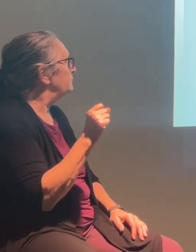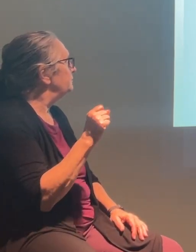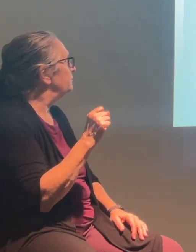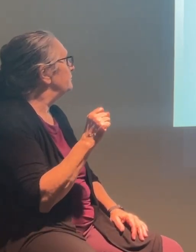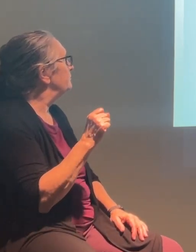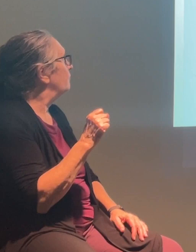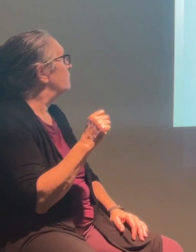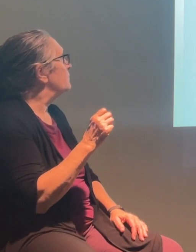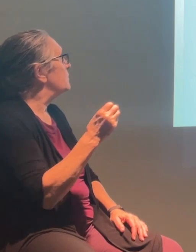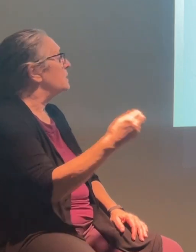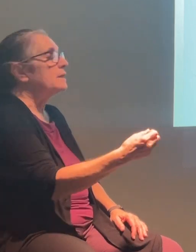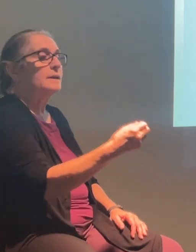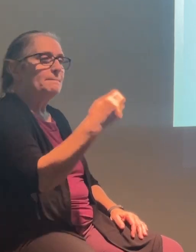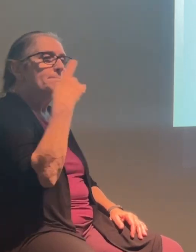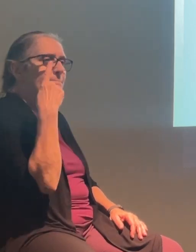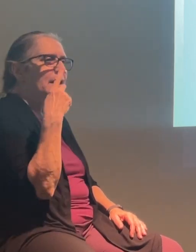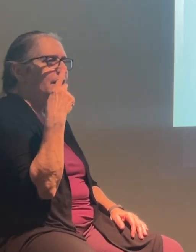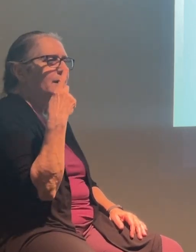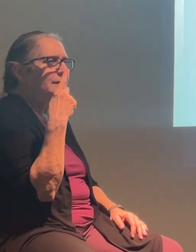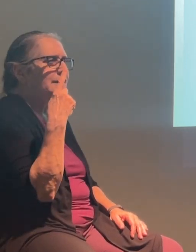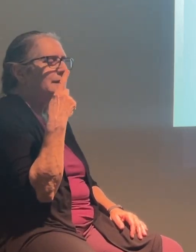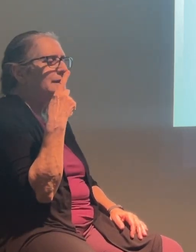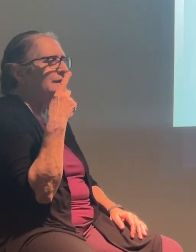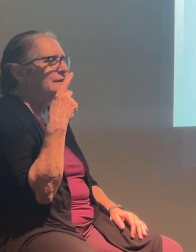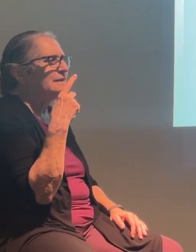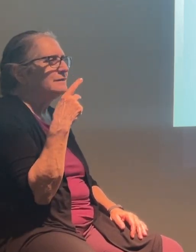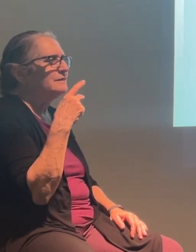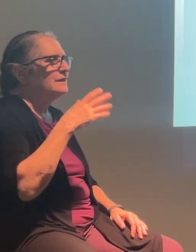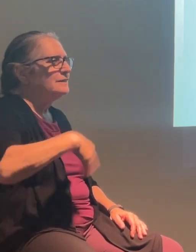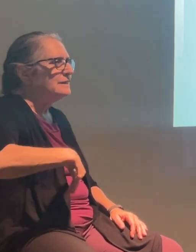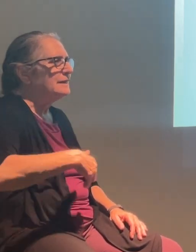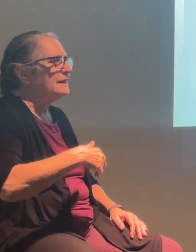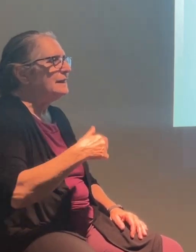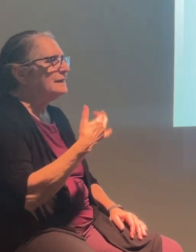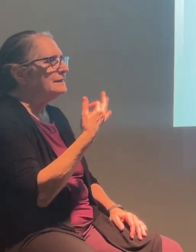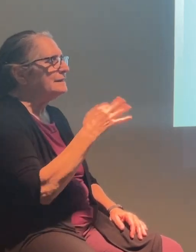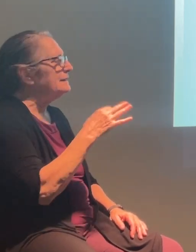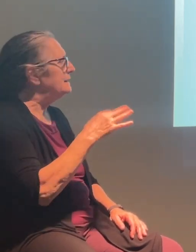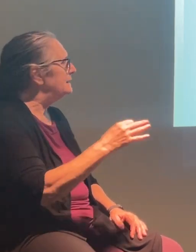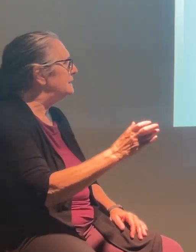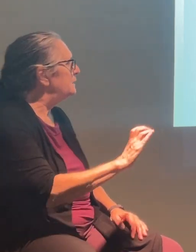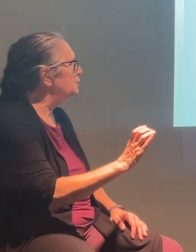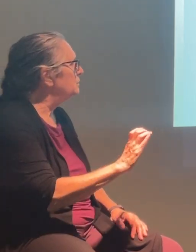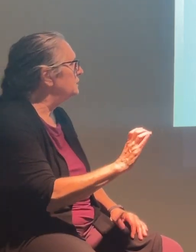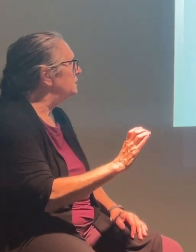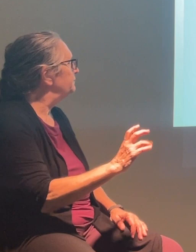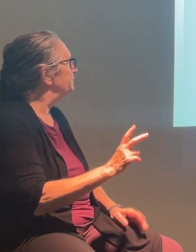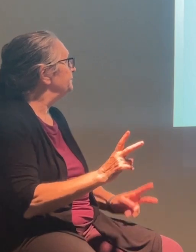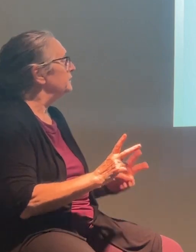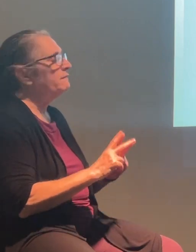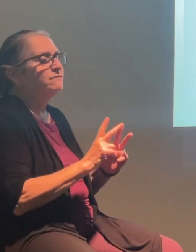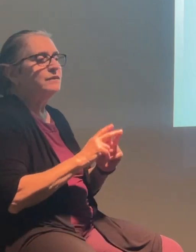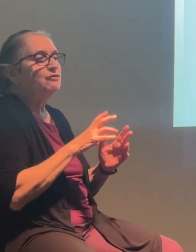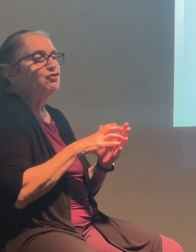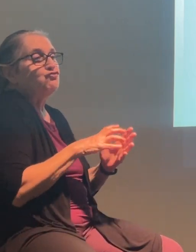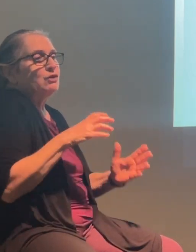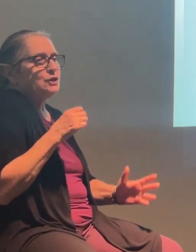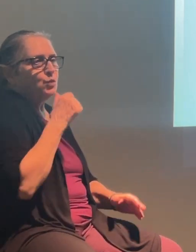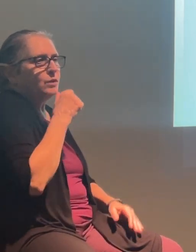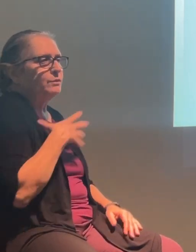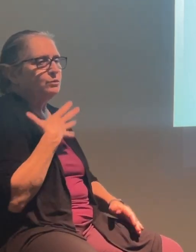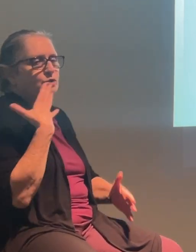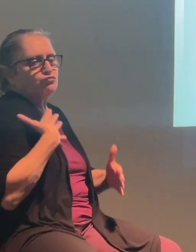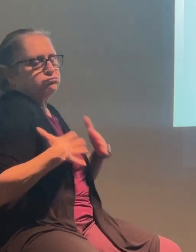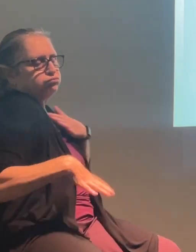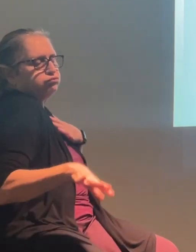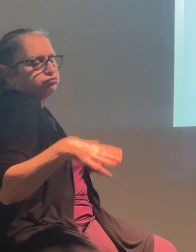you know, back in, especially in late 19th century, especially in Saratoga, New York, and so forth, the very rich ladies would dress very beautifully